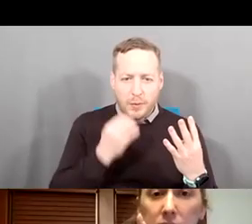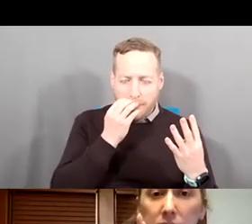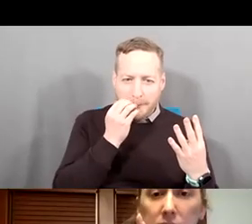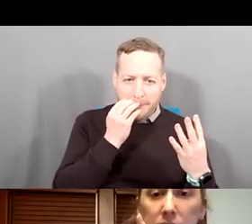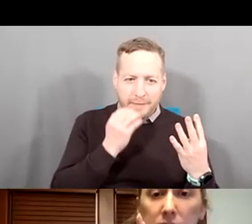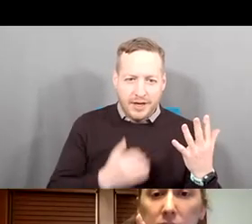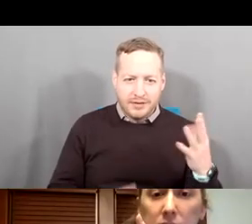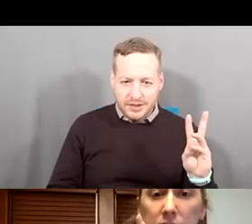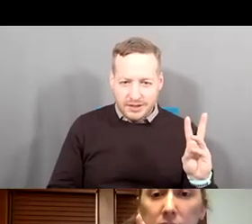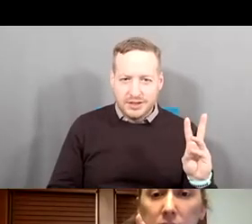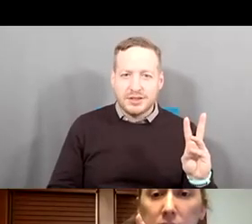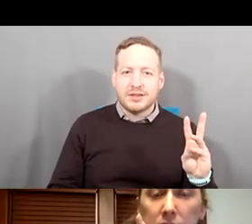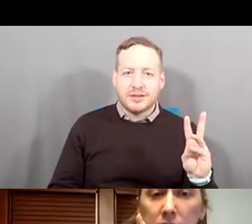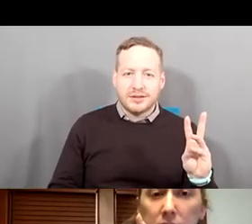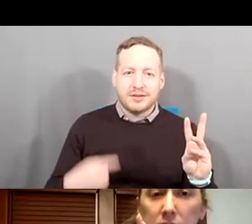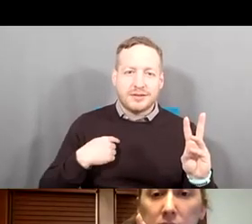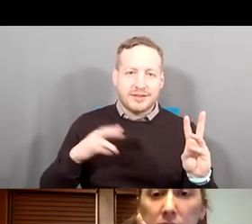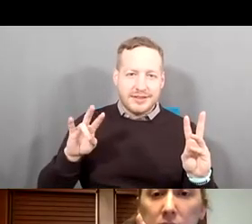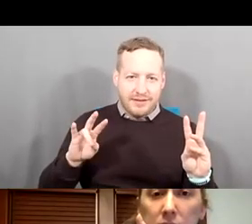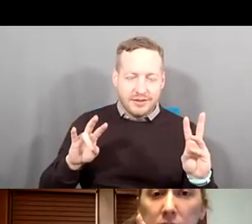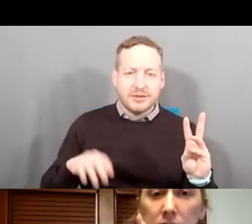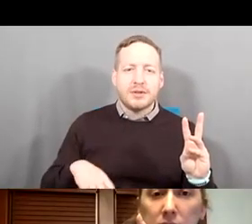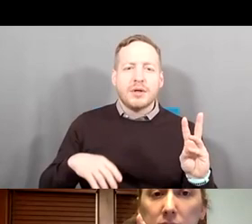Three, four, six.